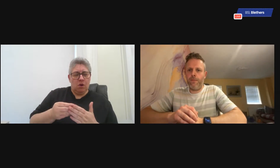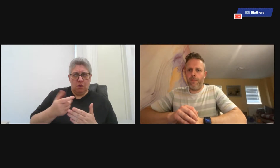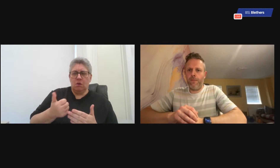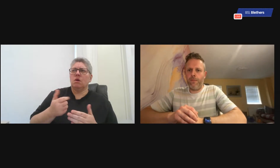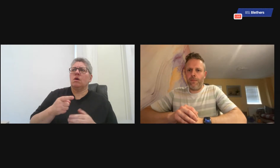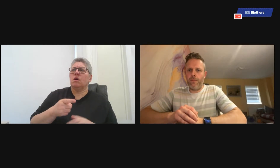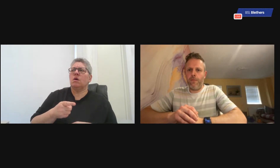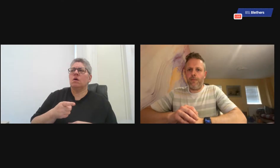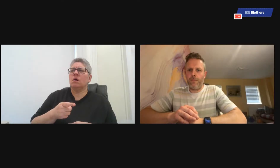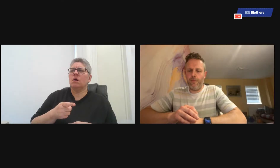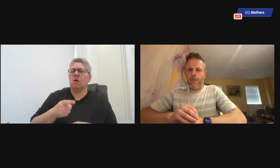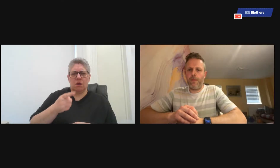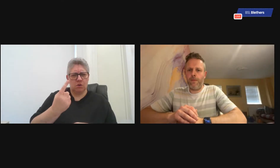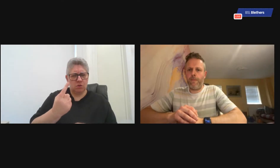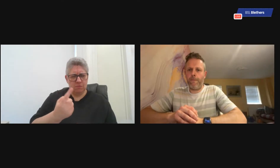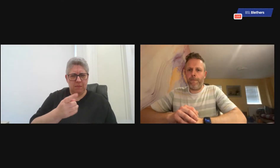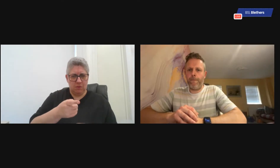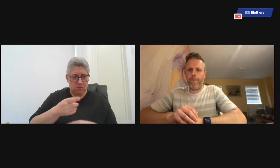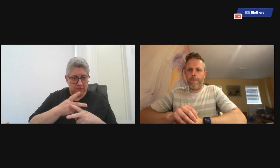interesting.